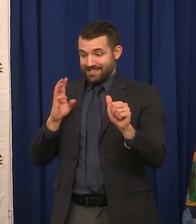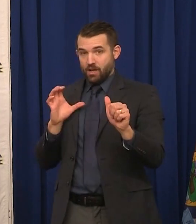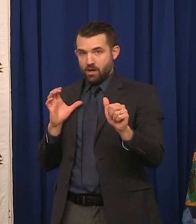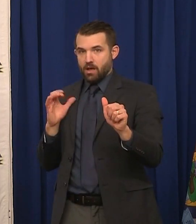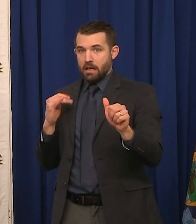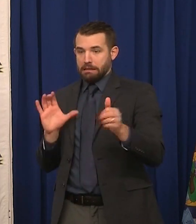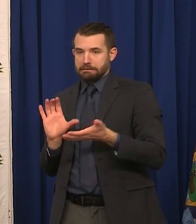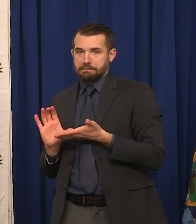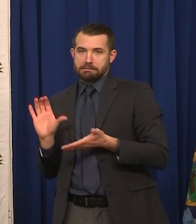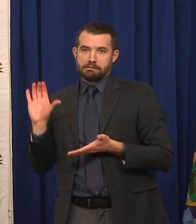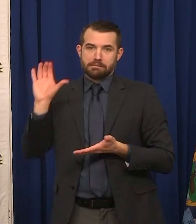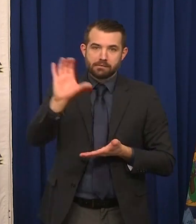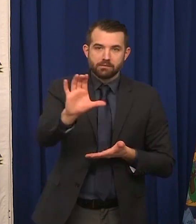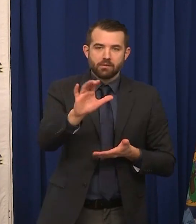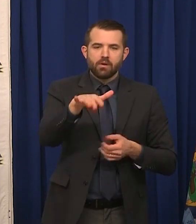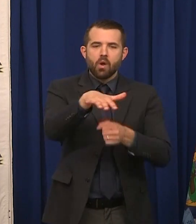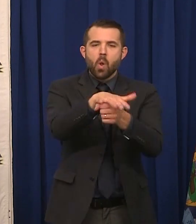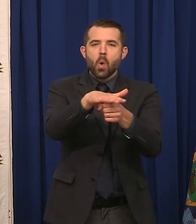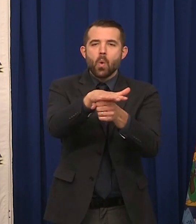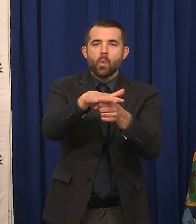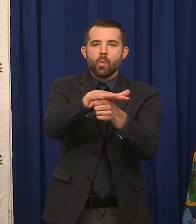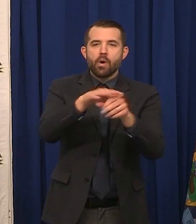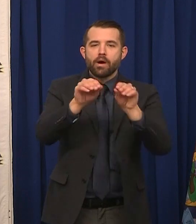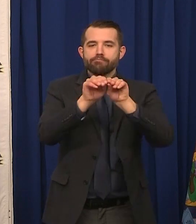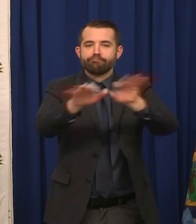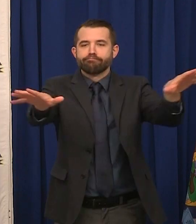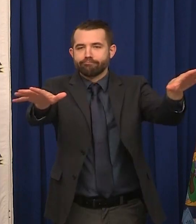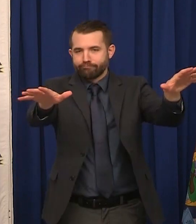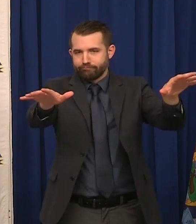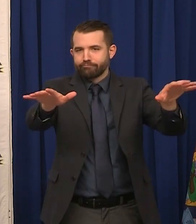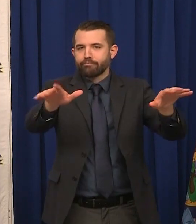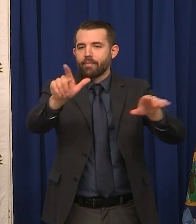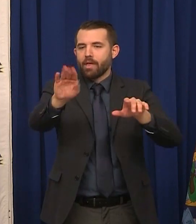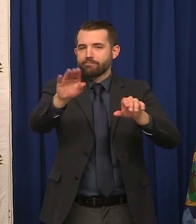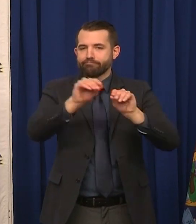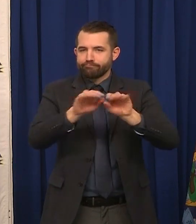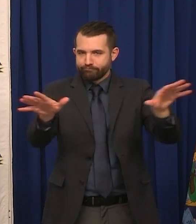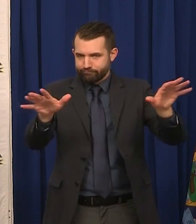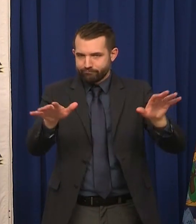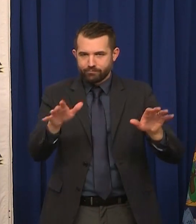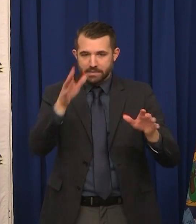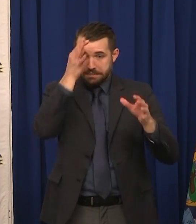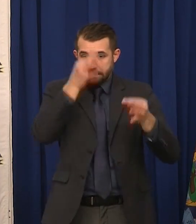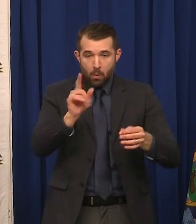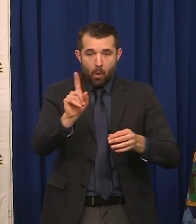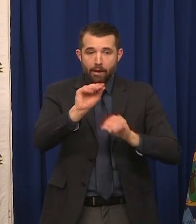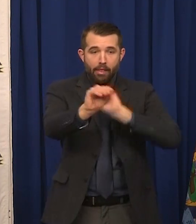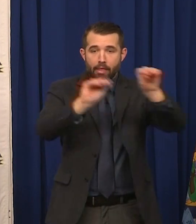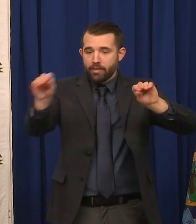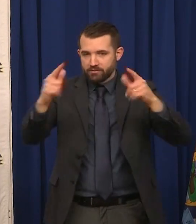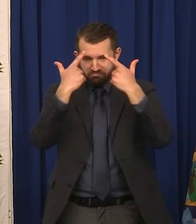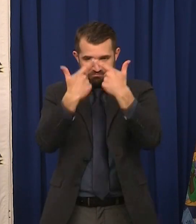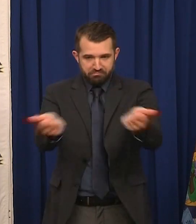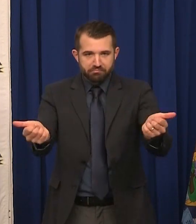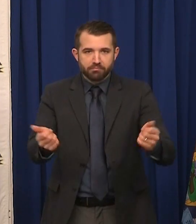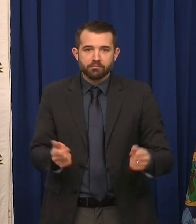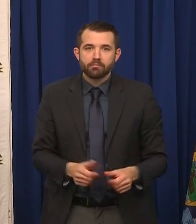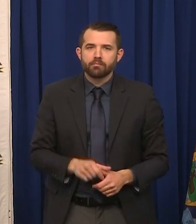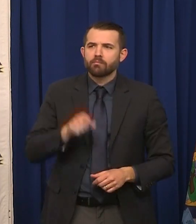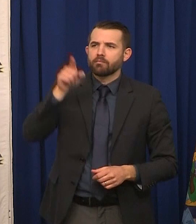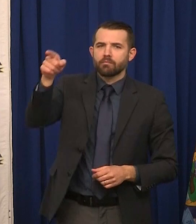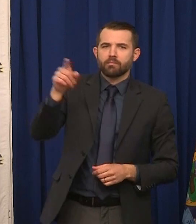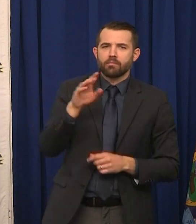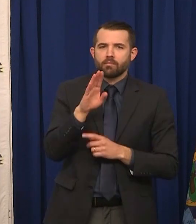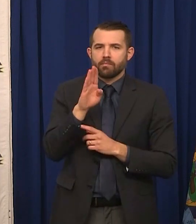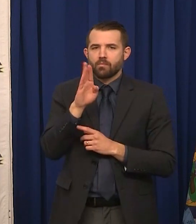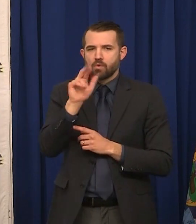samples there to whichever of their laboratories they designate. So, yep, Brad? What can you say about the new preschoolers? Are